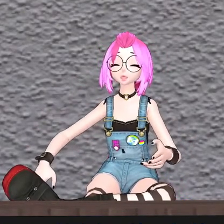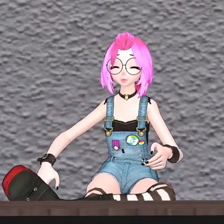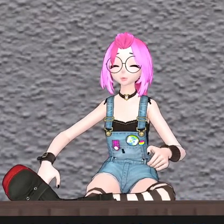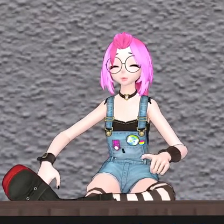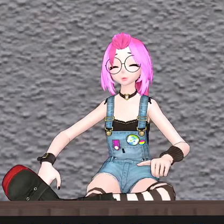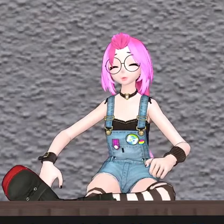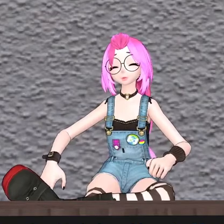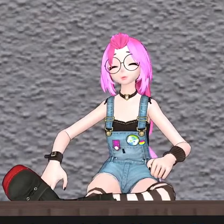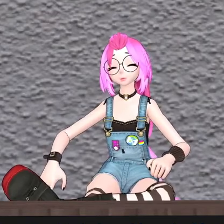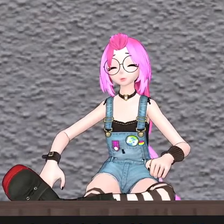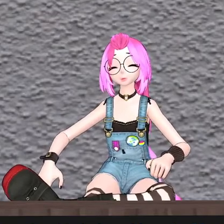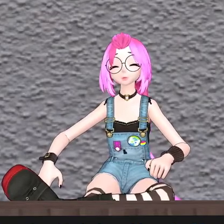Yeah.